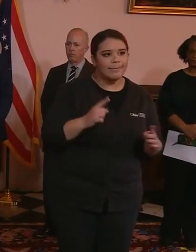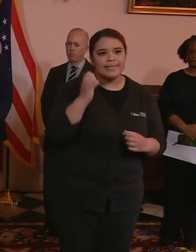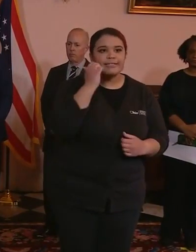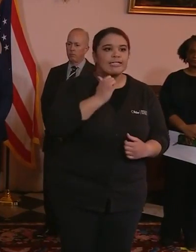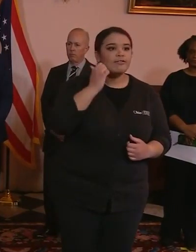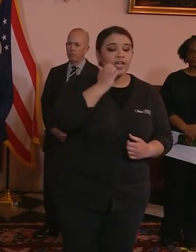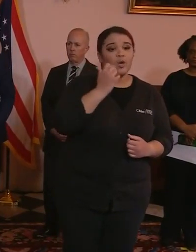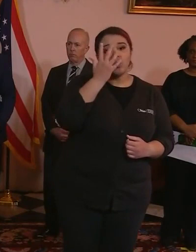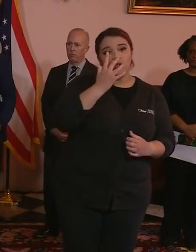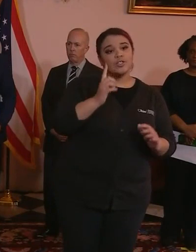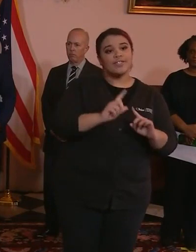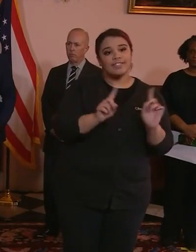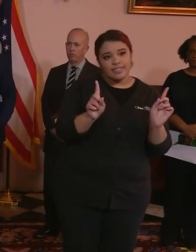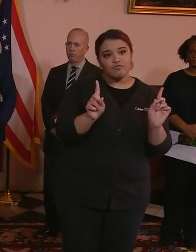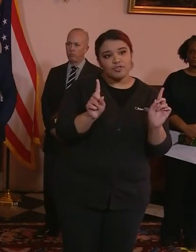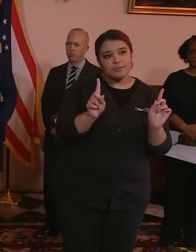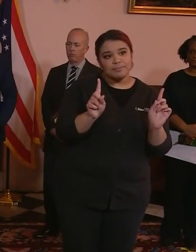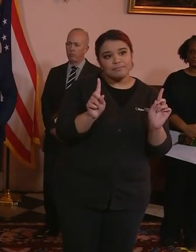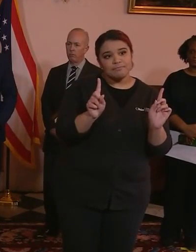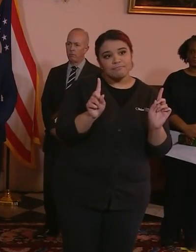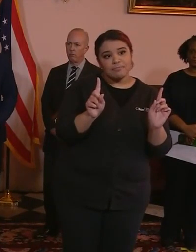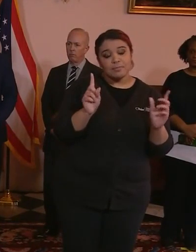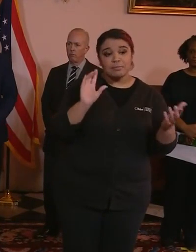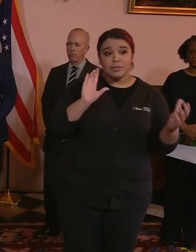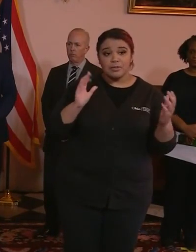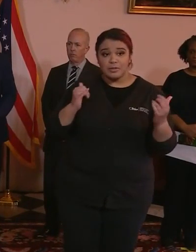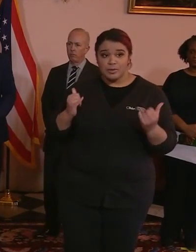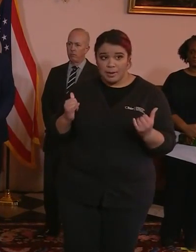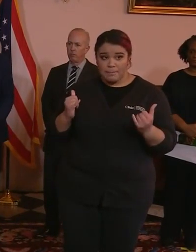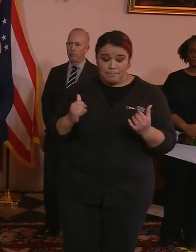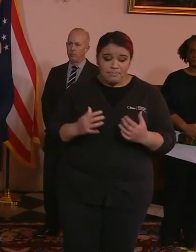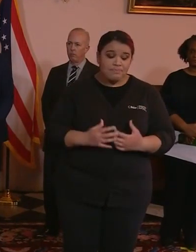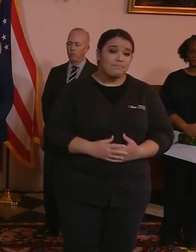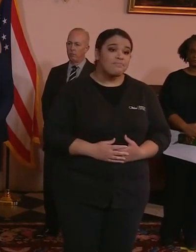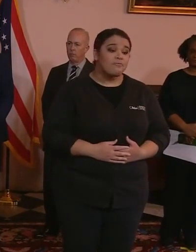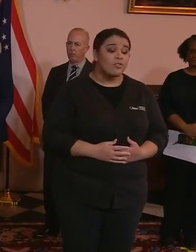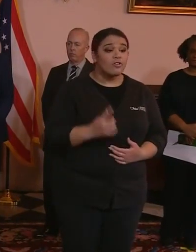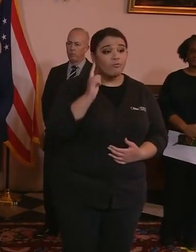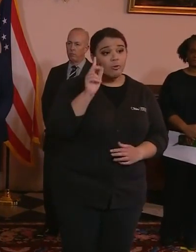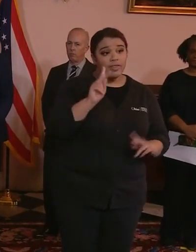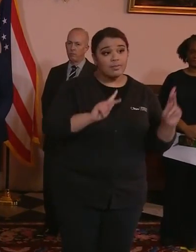For our viewers at home, our setup is different today.